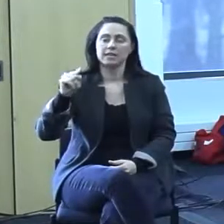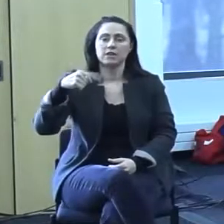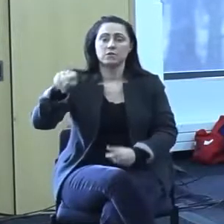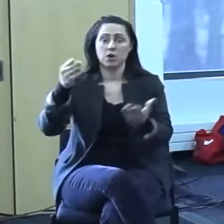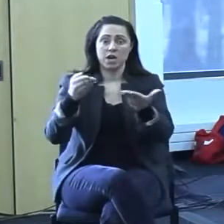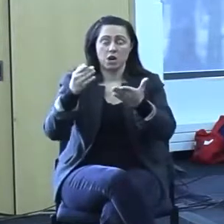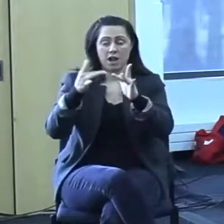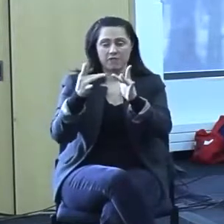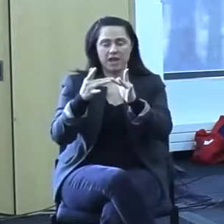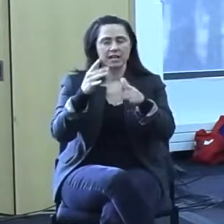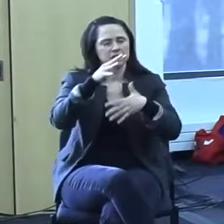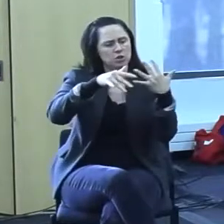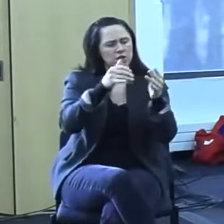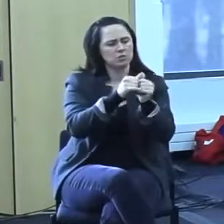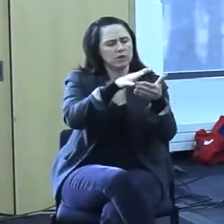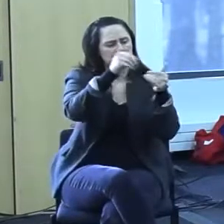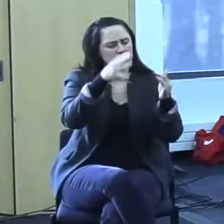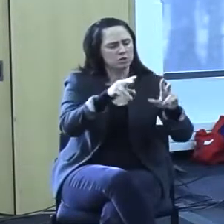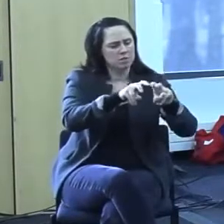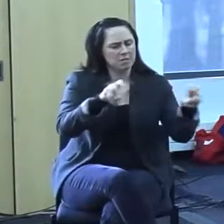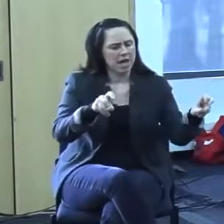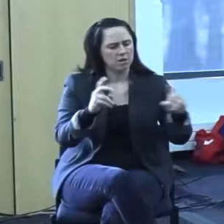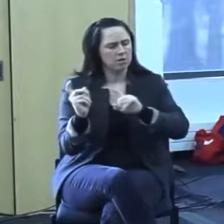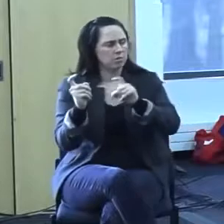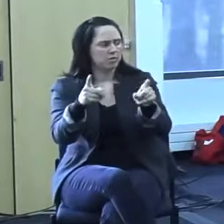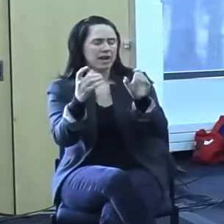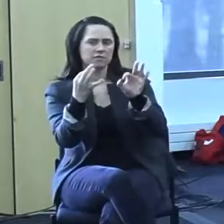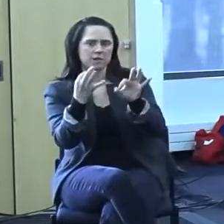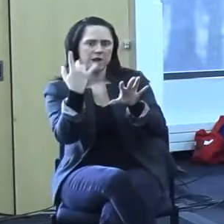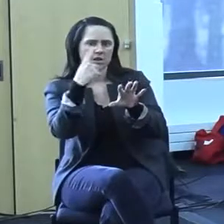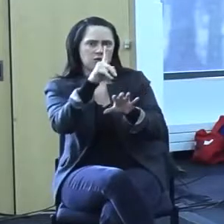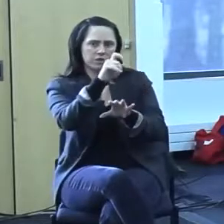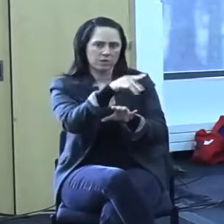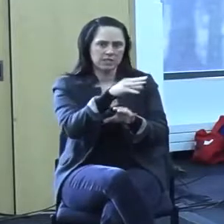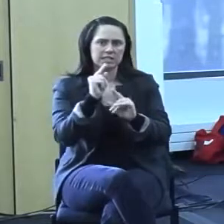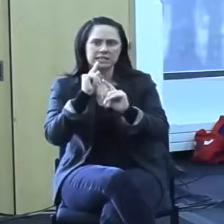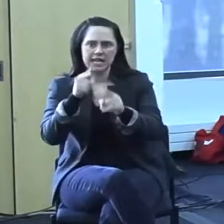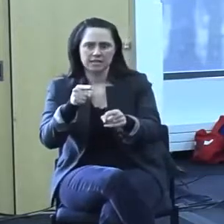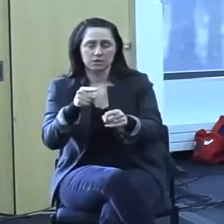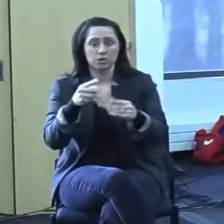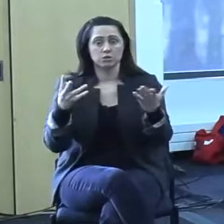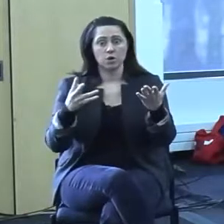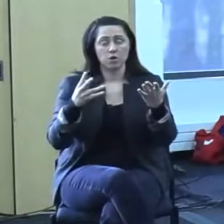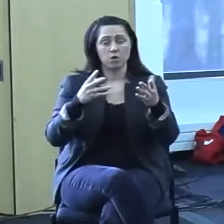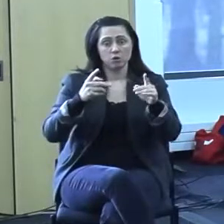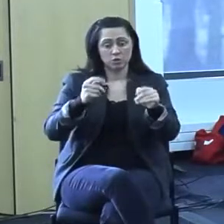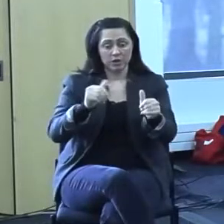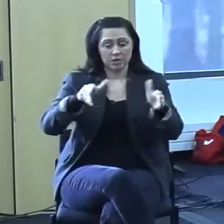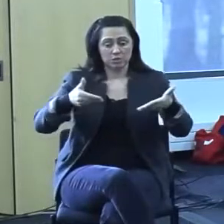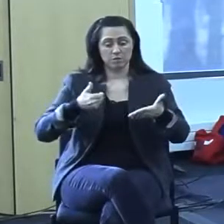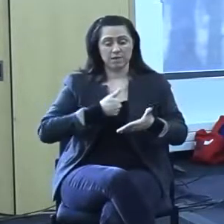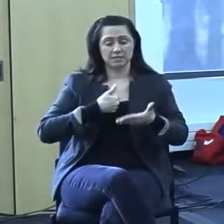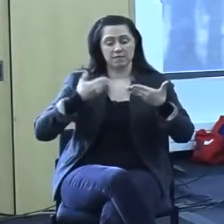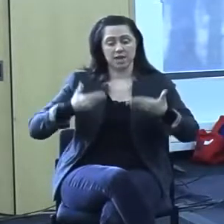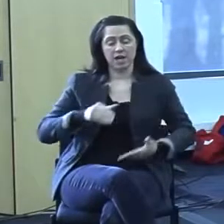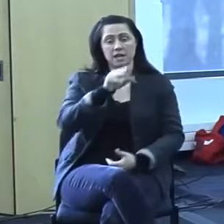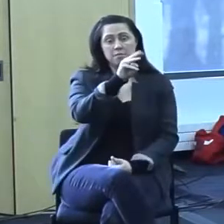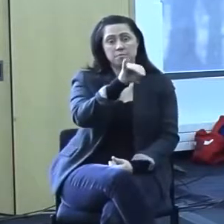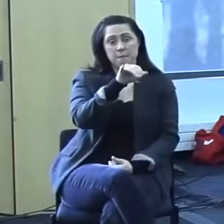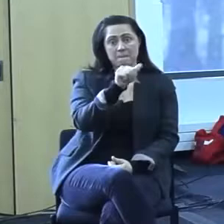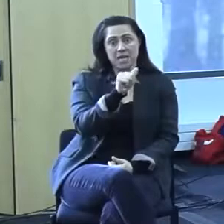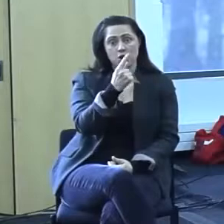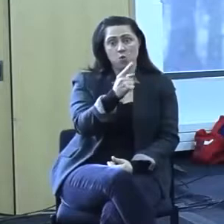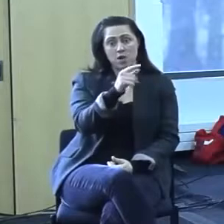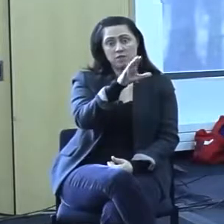student panel and provide feedback to the question and answer. So to quickly introduce myself, I am Mia, one of